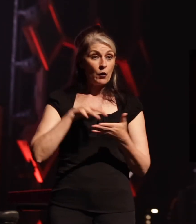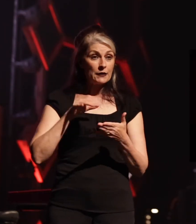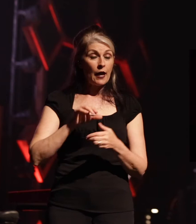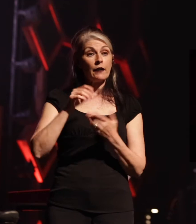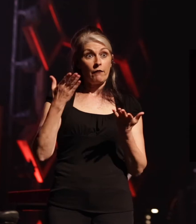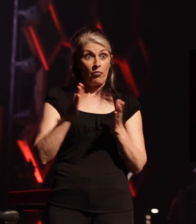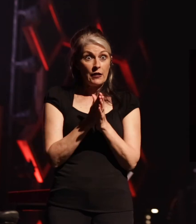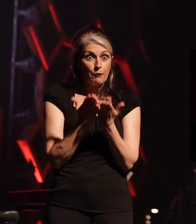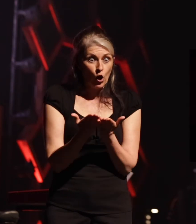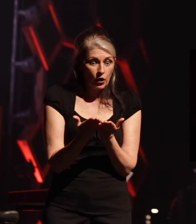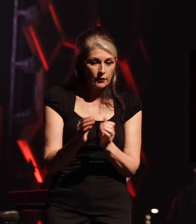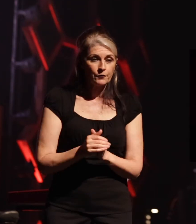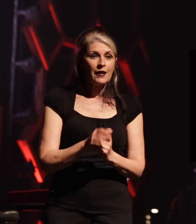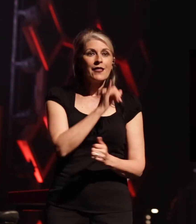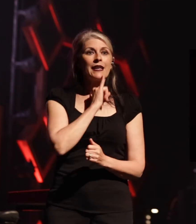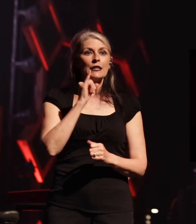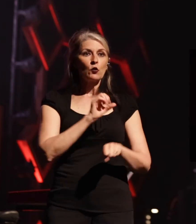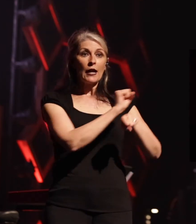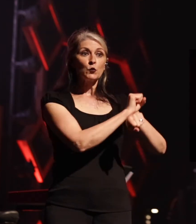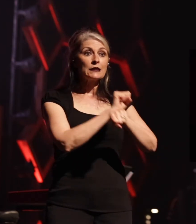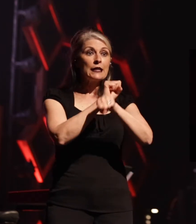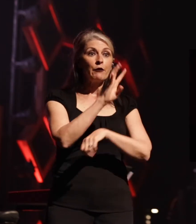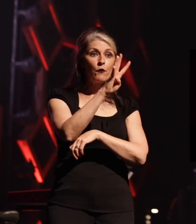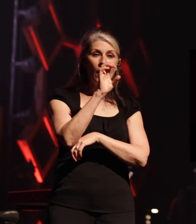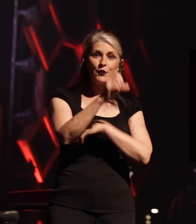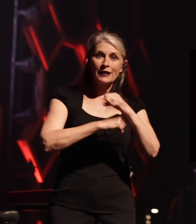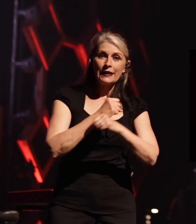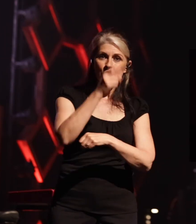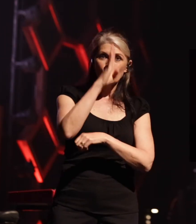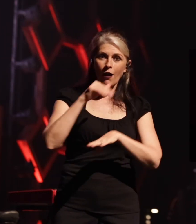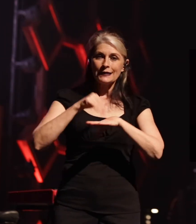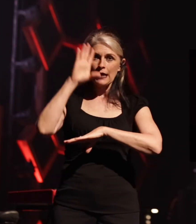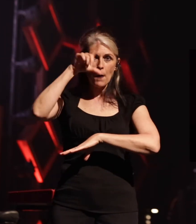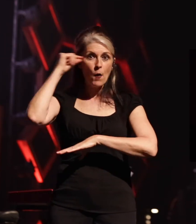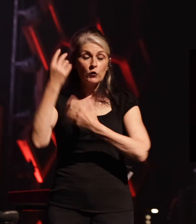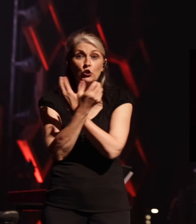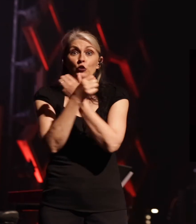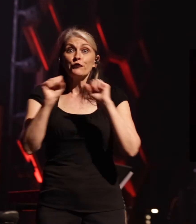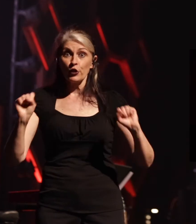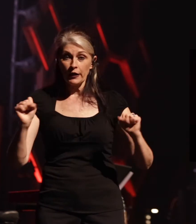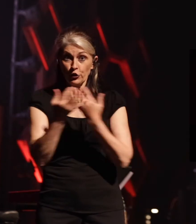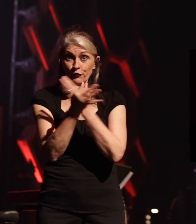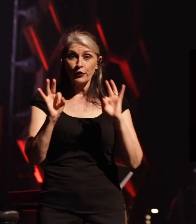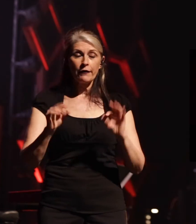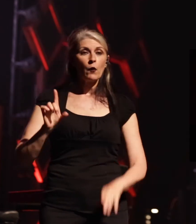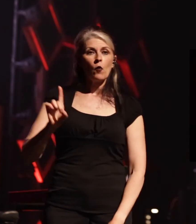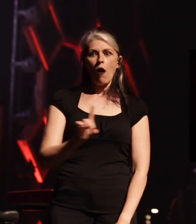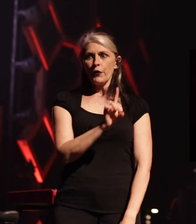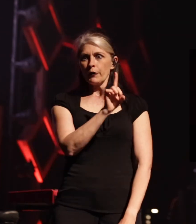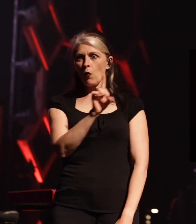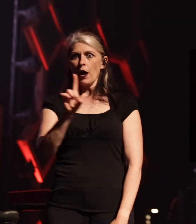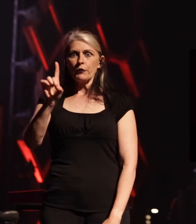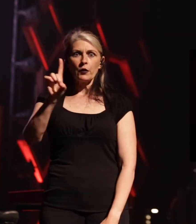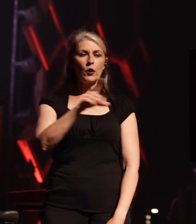the Israelites were in slavery for 400 years. God sent Moses to free them. They were wandering in the wilderness, waiting to get to the promised